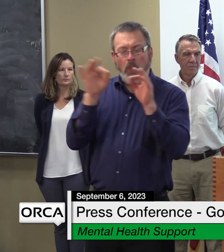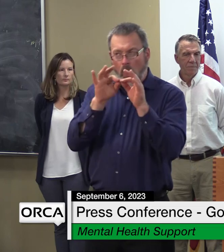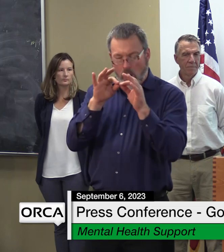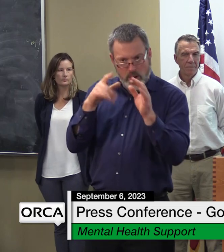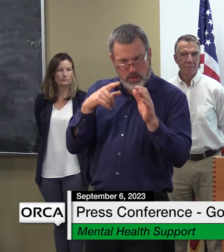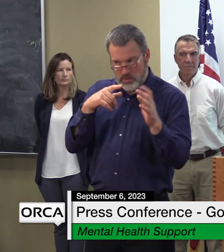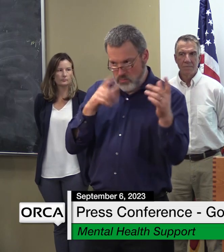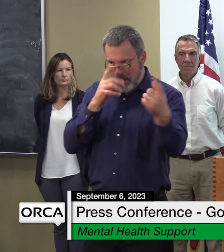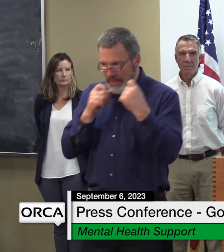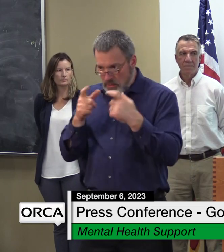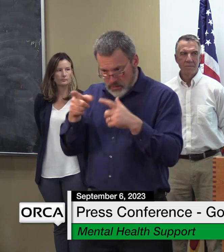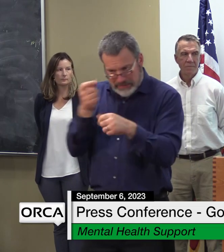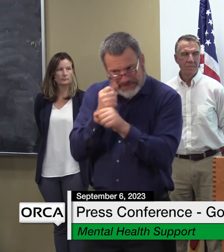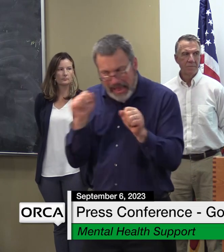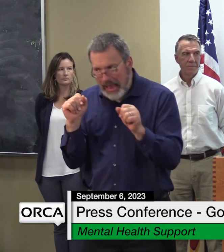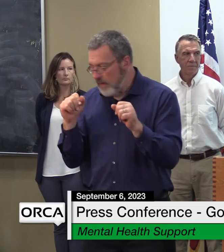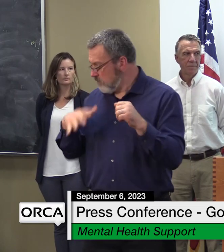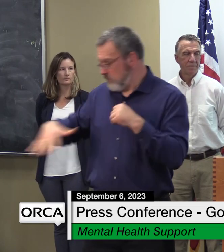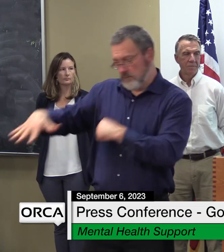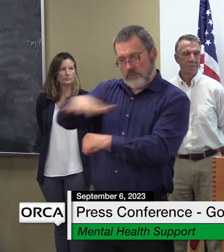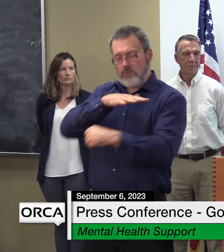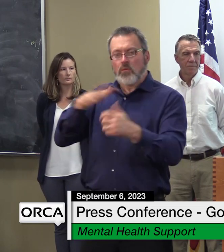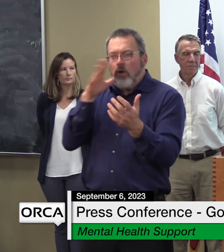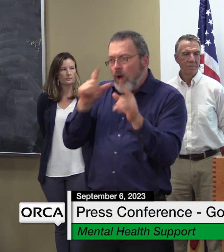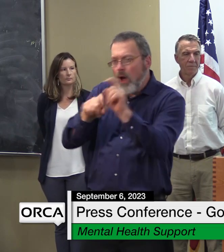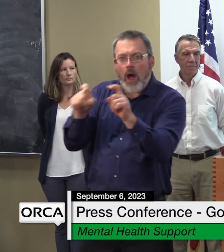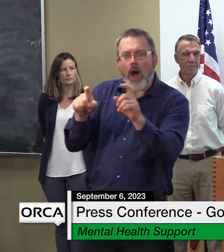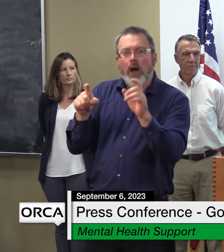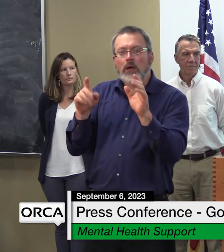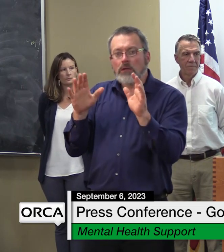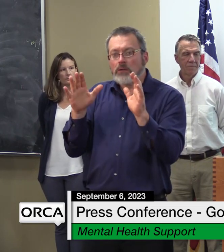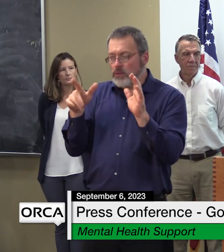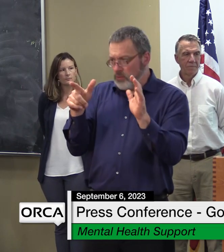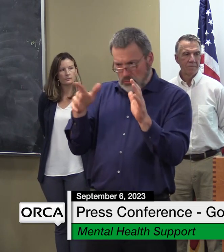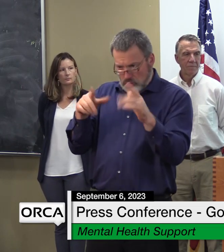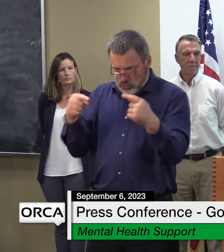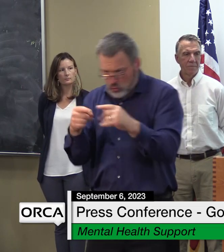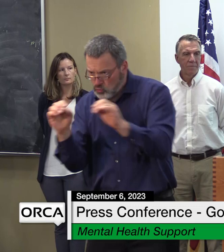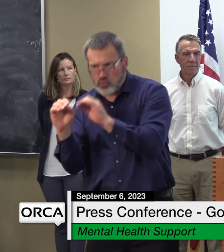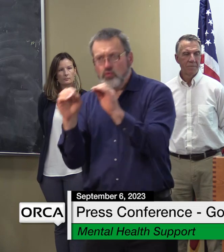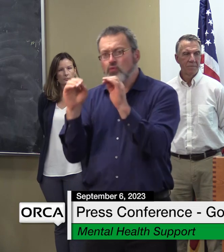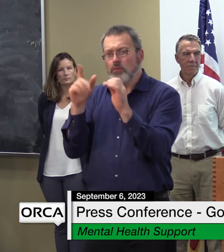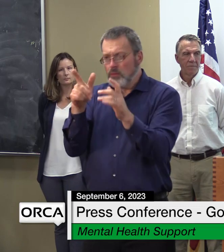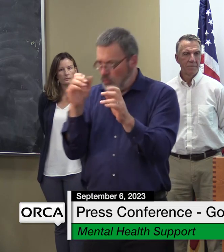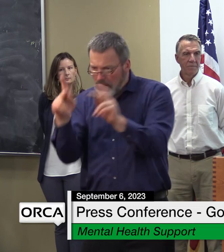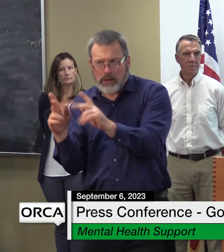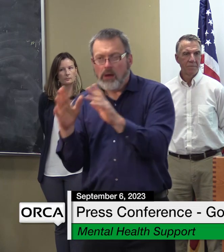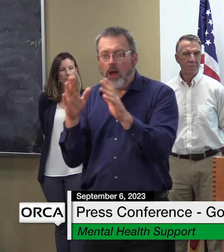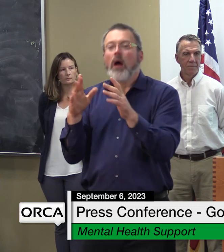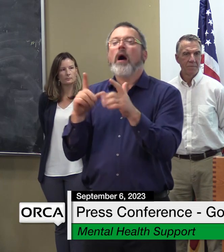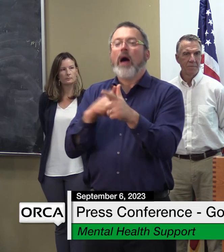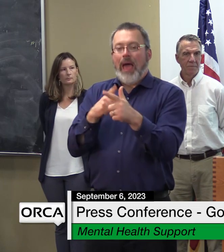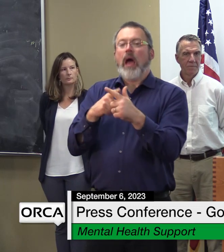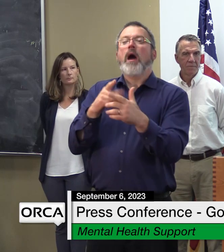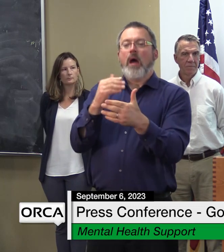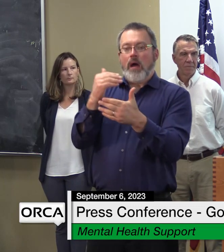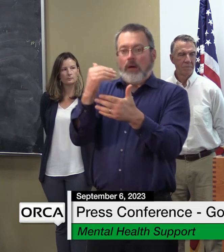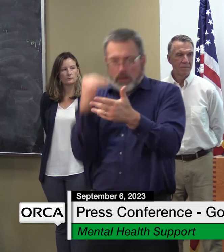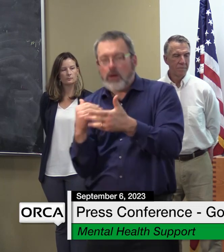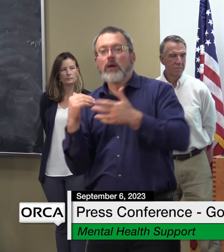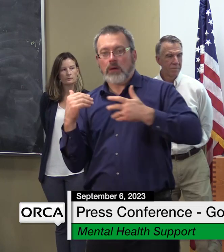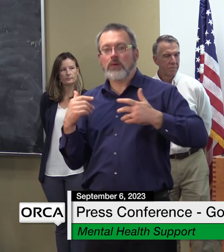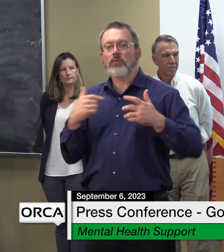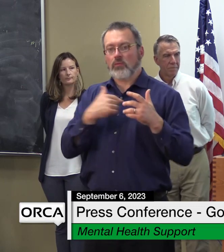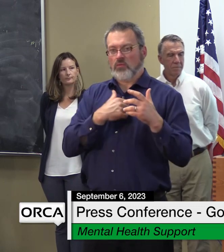on behalf of someone else might be going through some tough times. So our top priority is to make sure everyone who connects with us is safe and